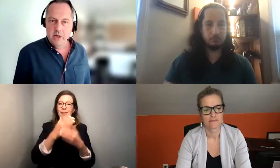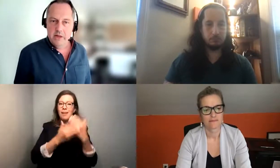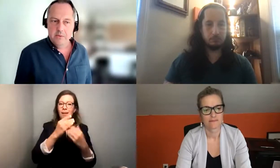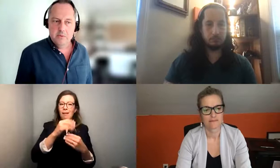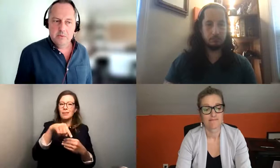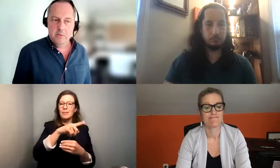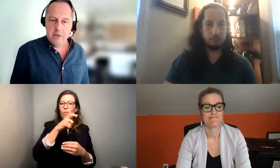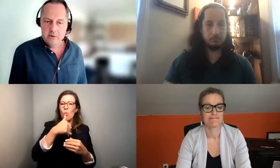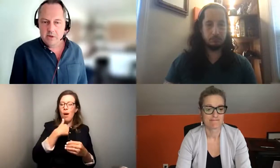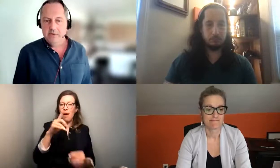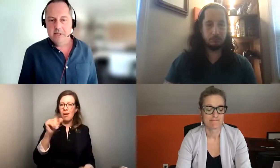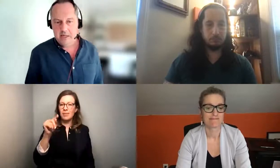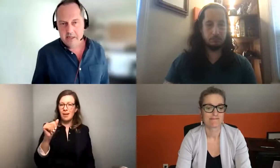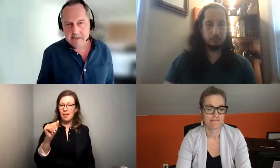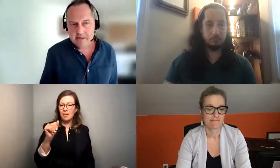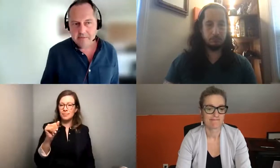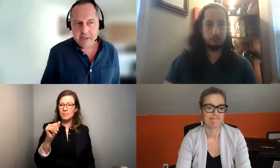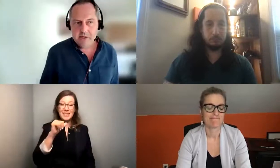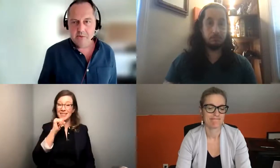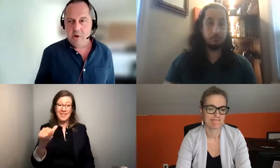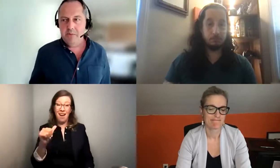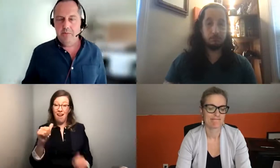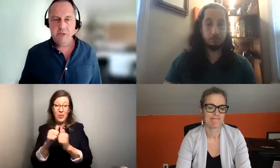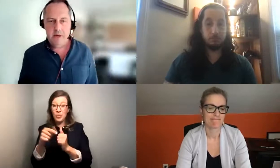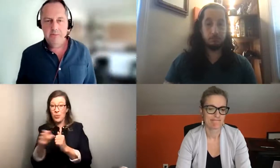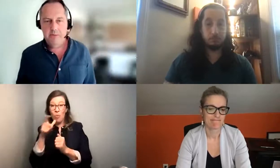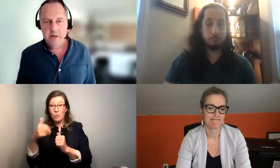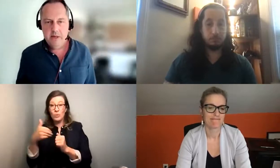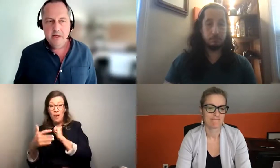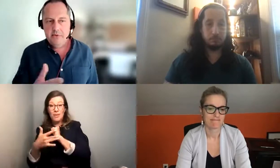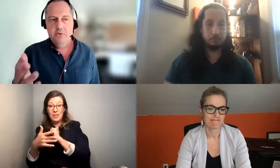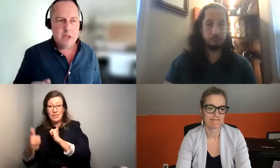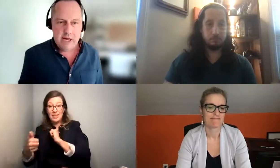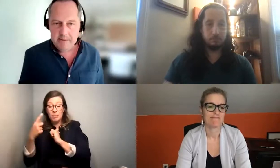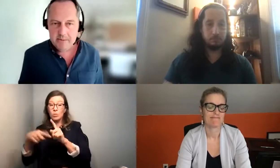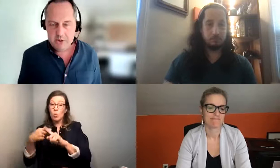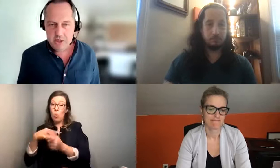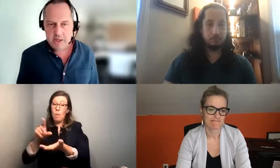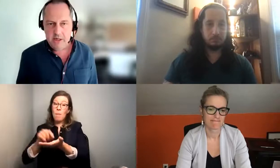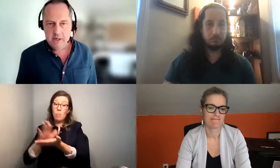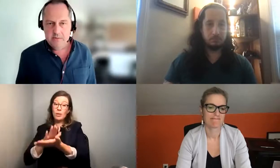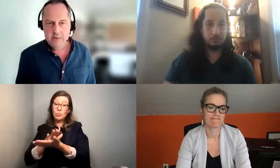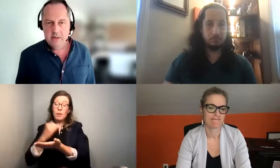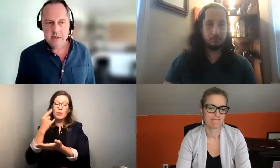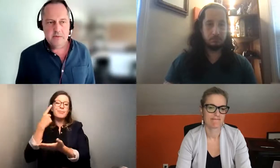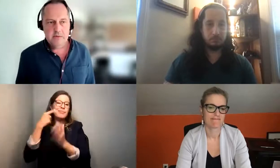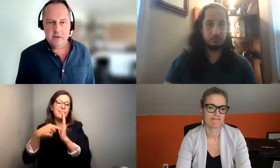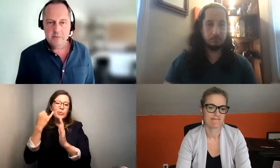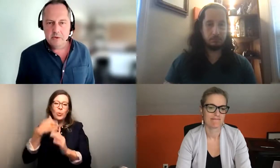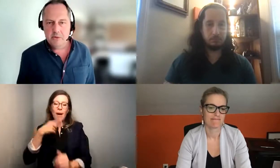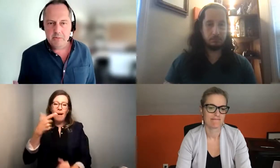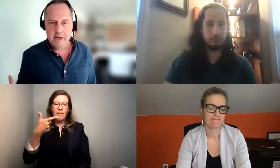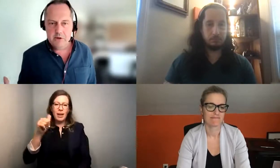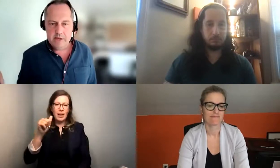not really with those that have the techniques. Because when we publish a paper, if you've got a games machine at home, that